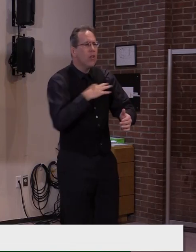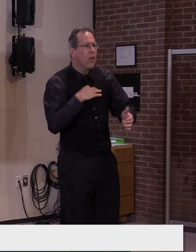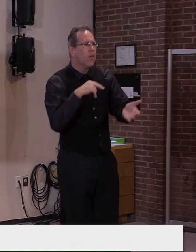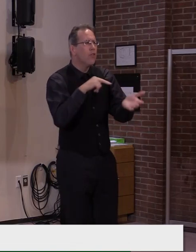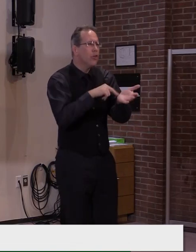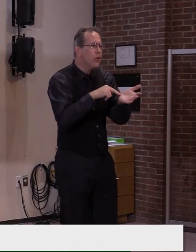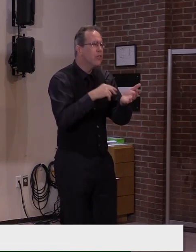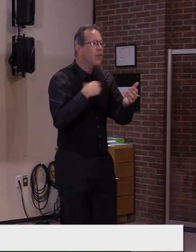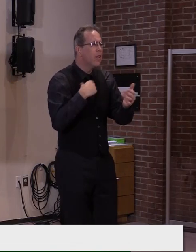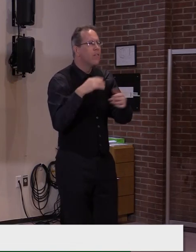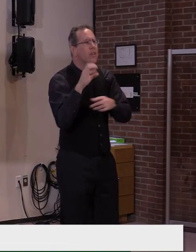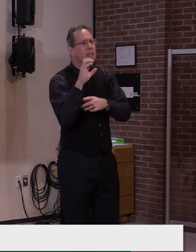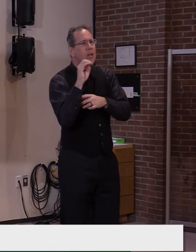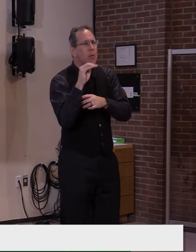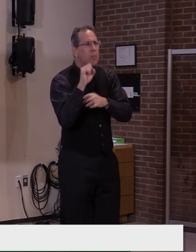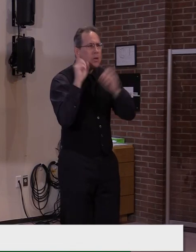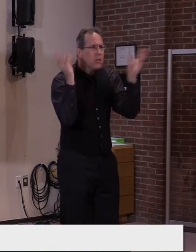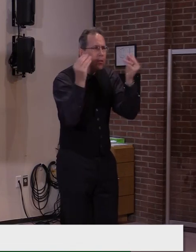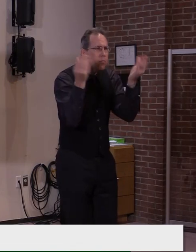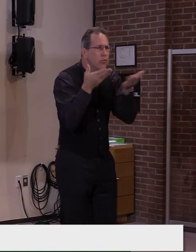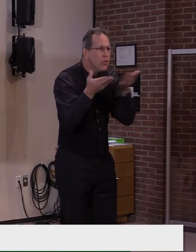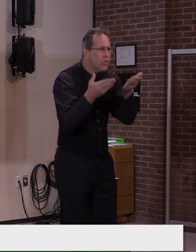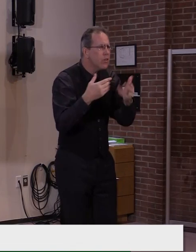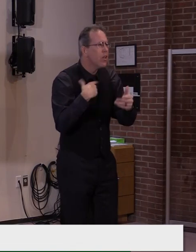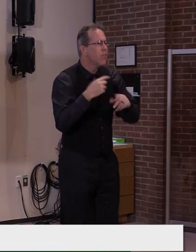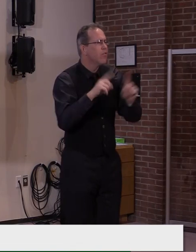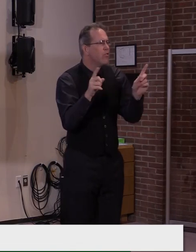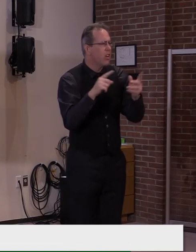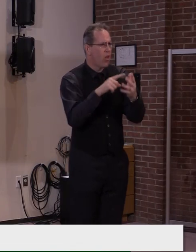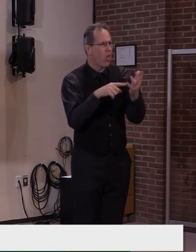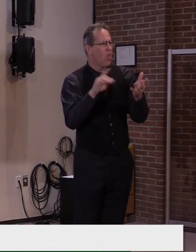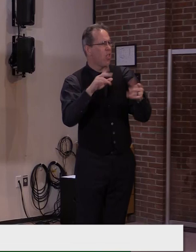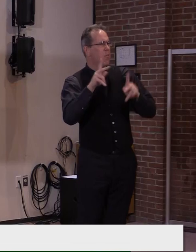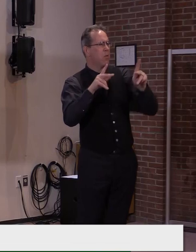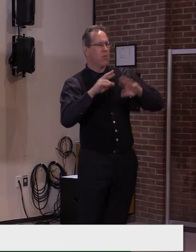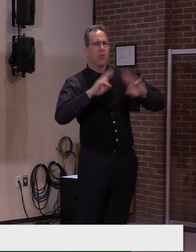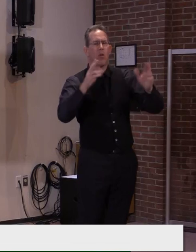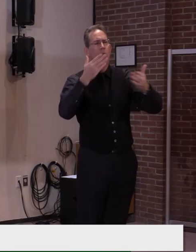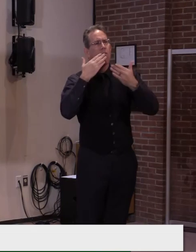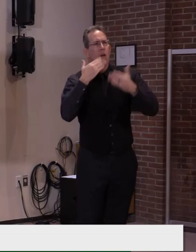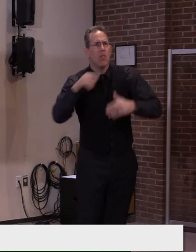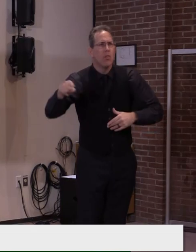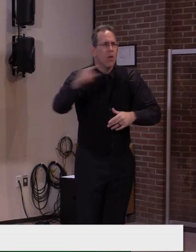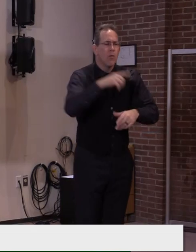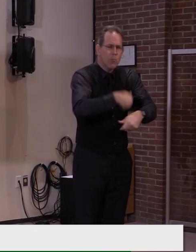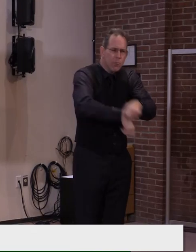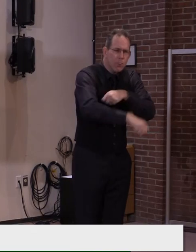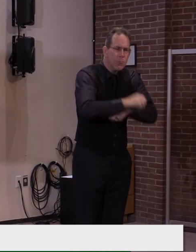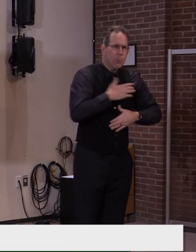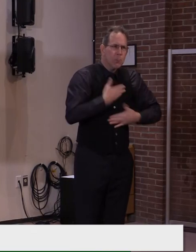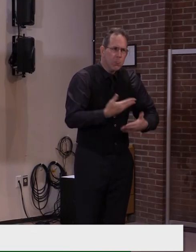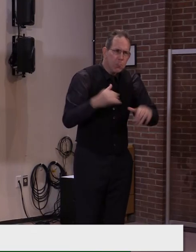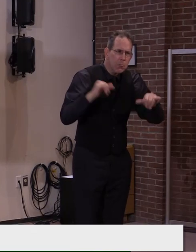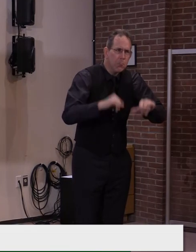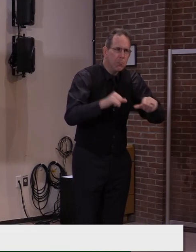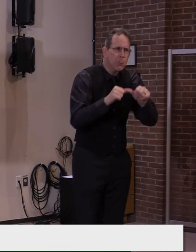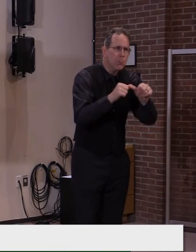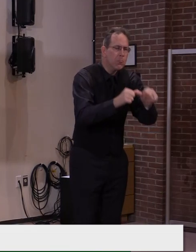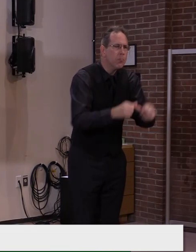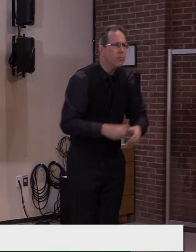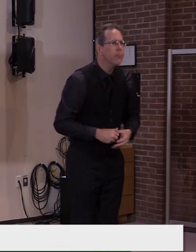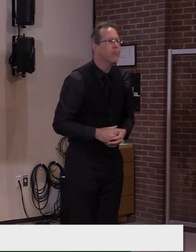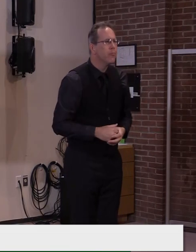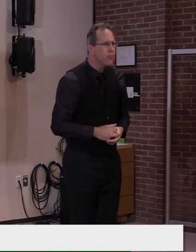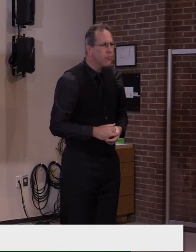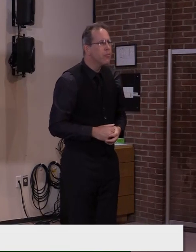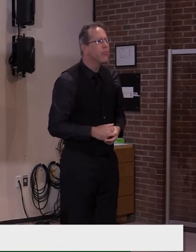ensure that our hospitals continue to have beds available for Vermonters. As all the data shows, the best thing you can do to